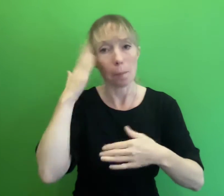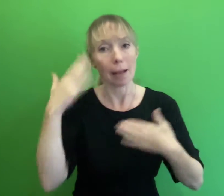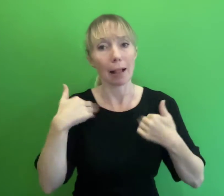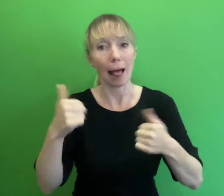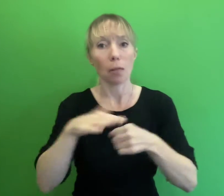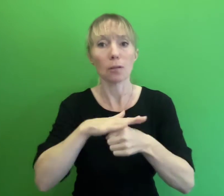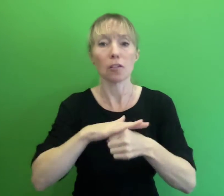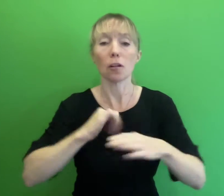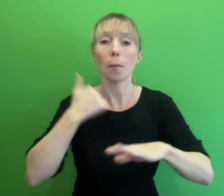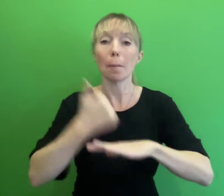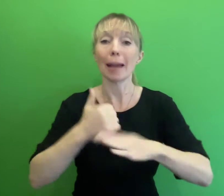18 years of age.